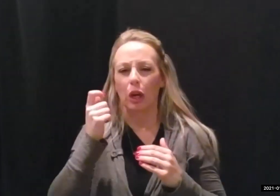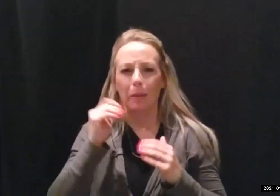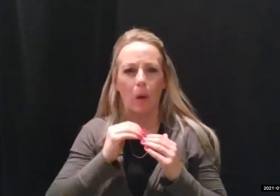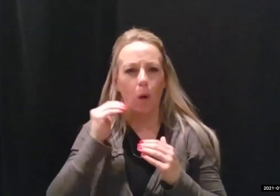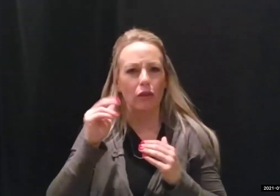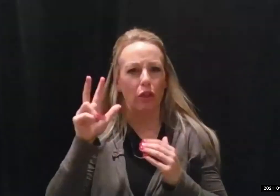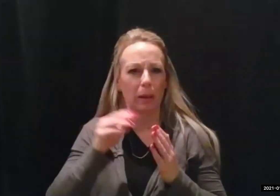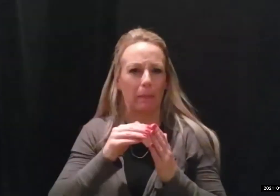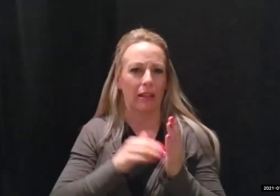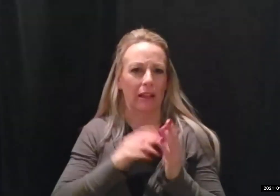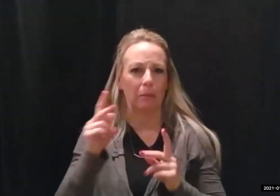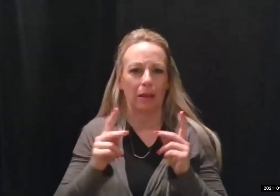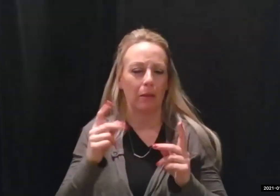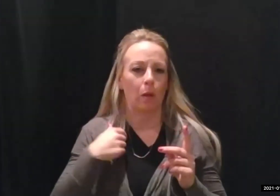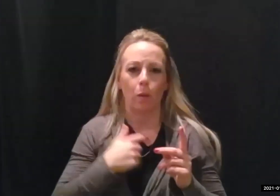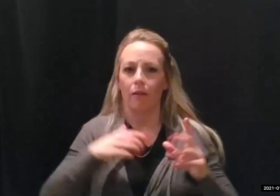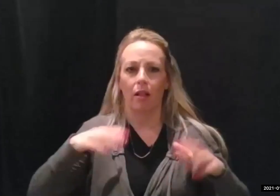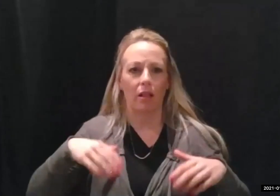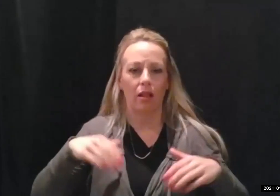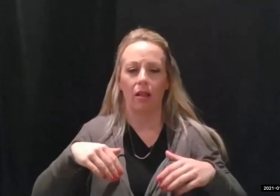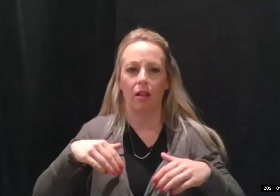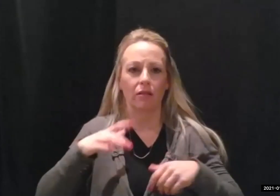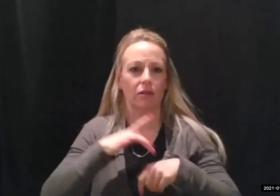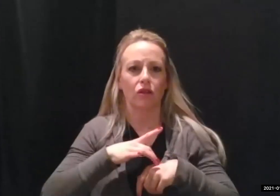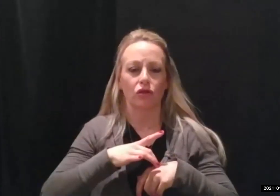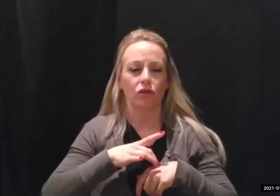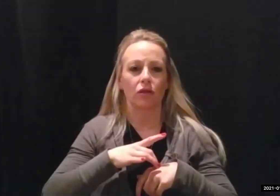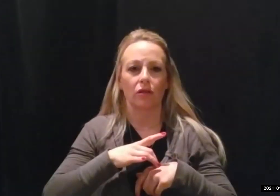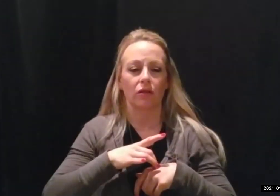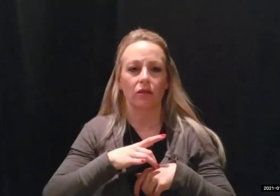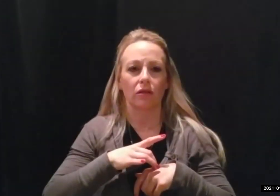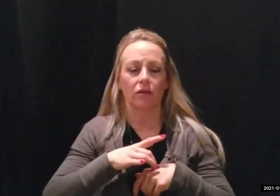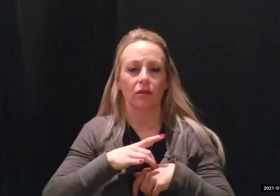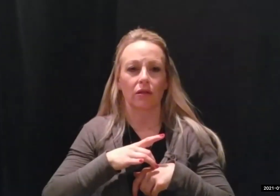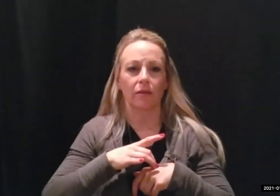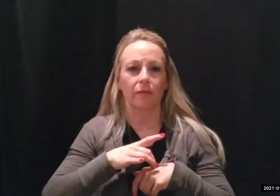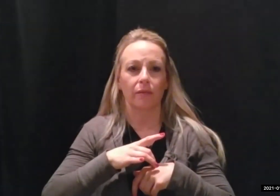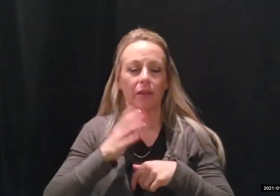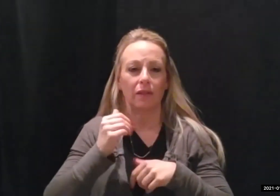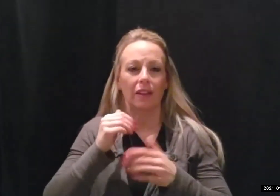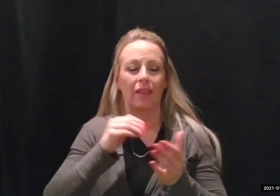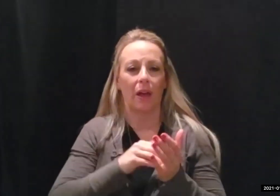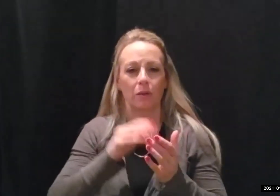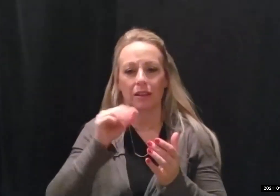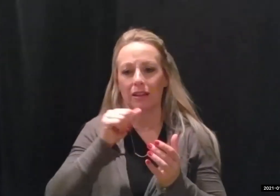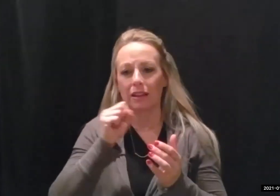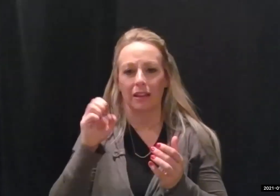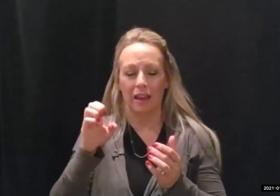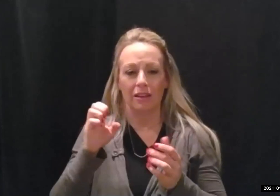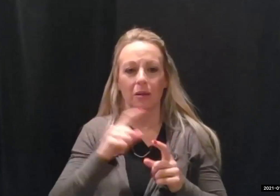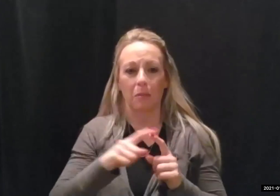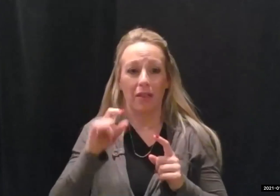and we have not yet reached the 15,000 case mark. But that is still a significant number, and with deaths